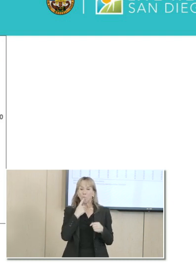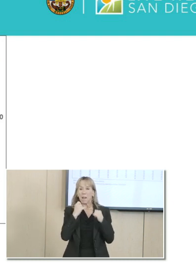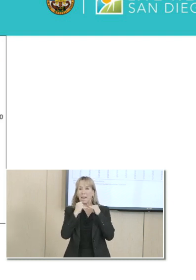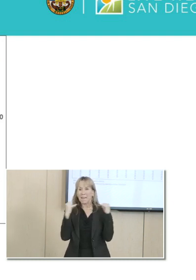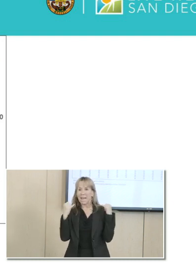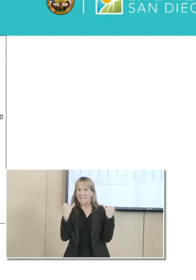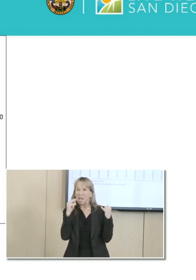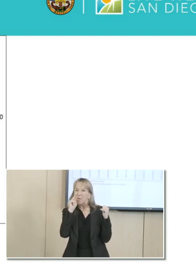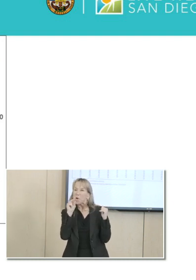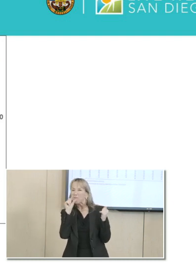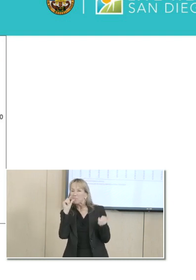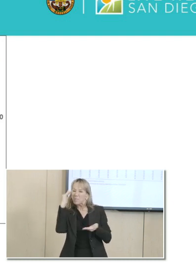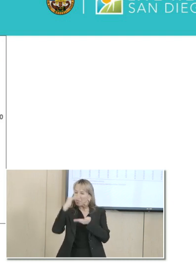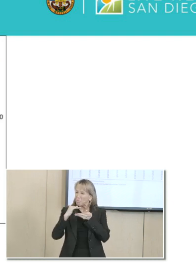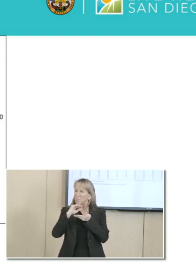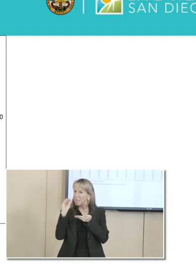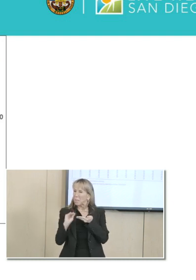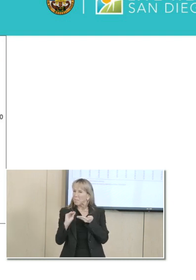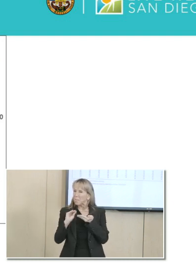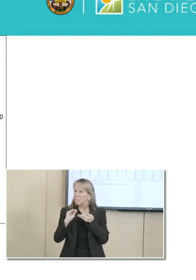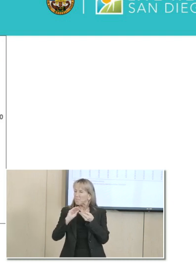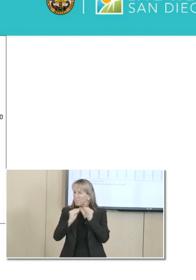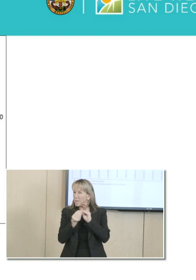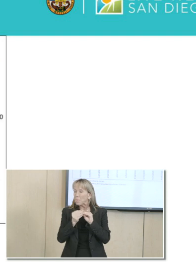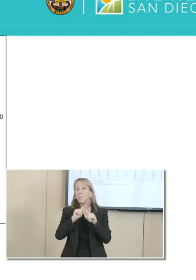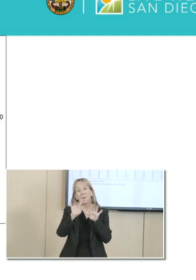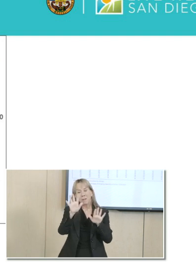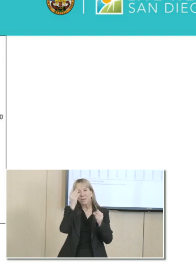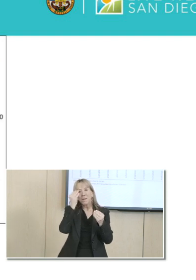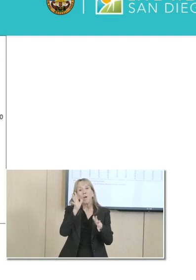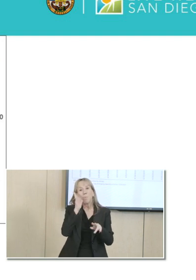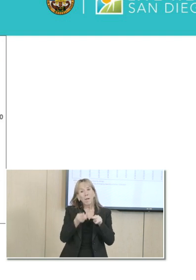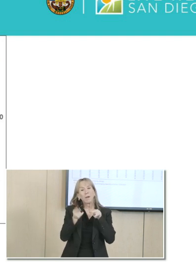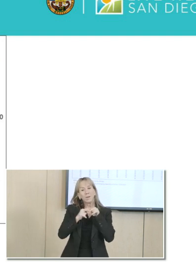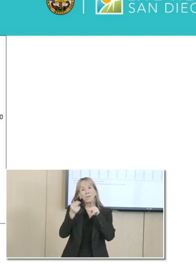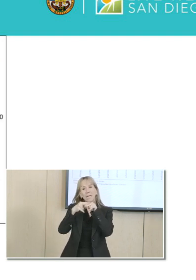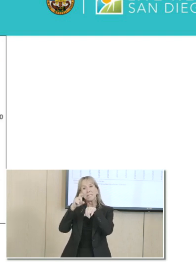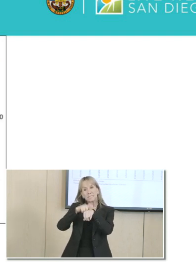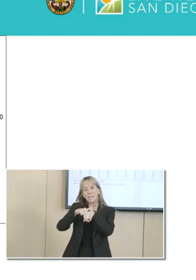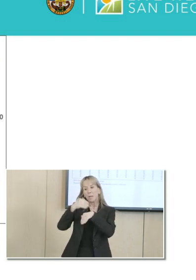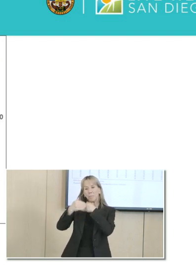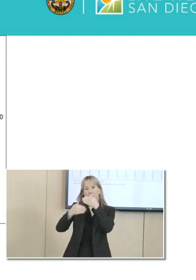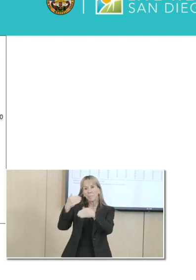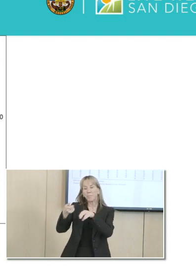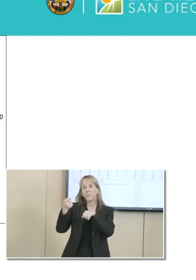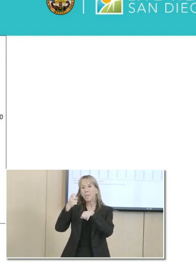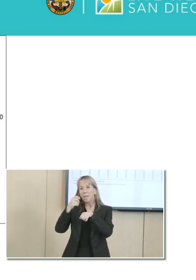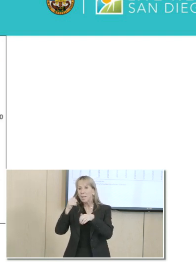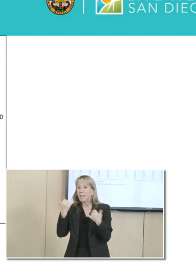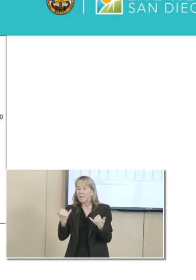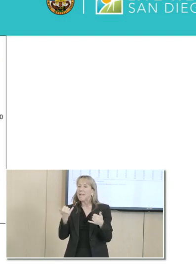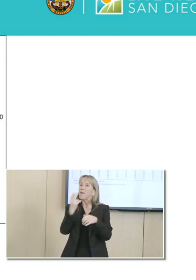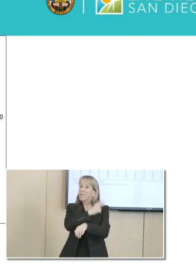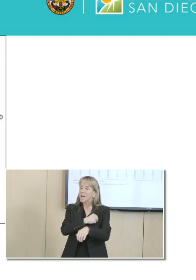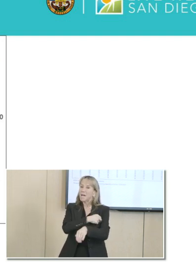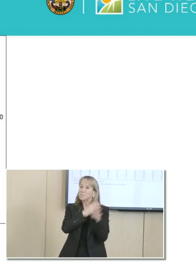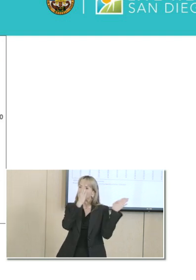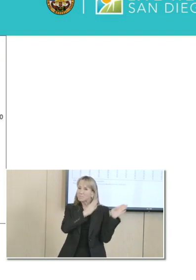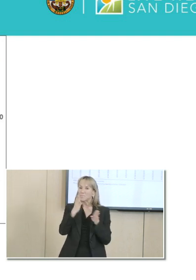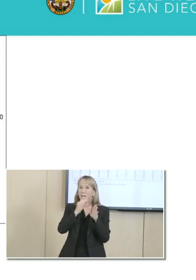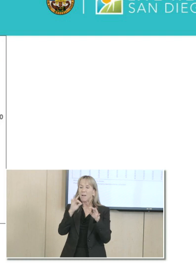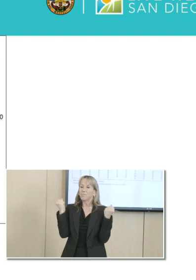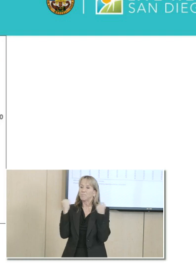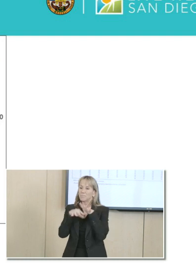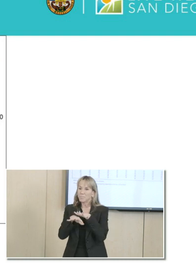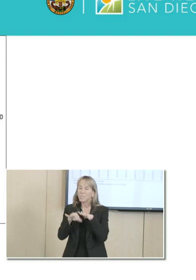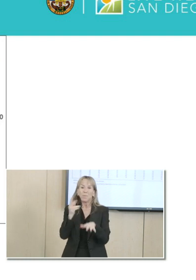for what is present now, but will in fact increase with time as the hospitals prepare for this surge of